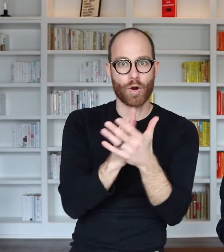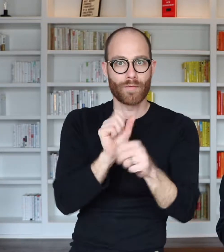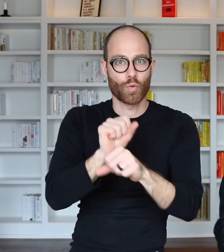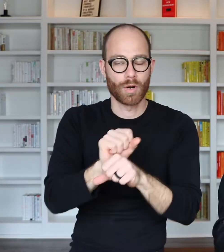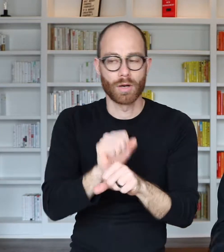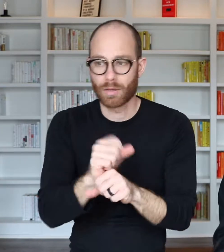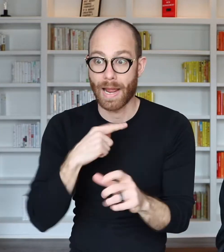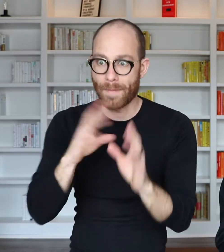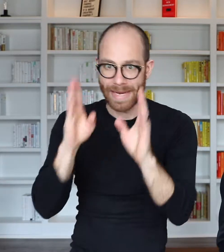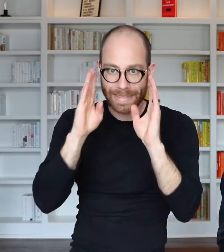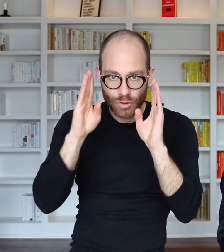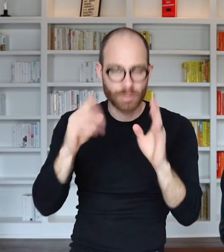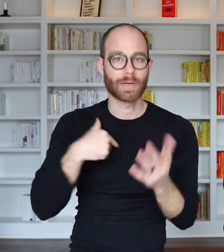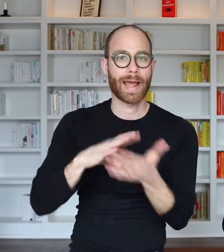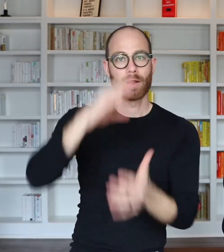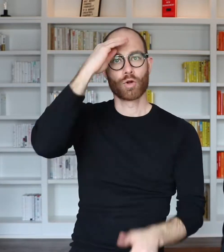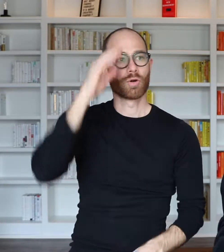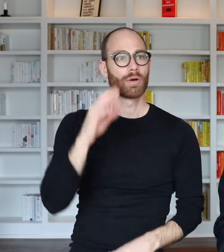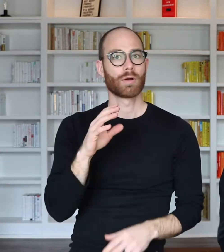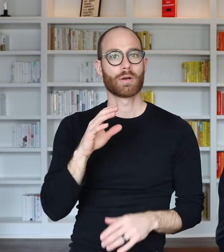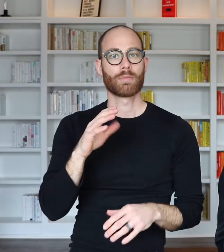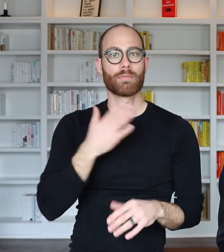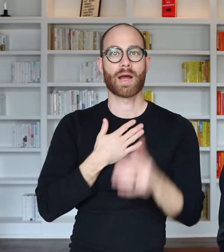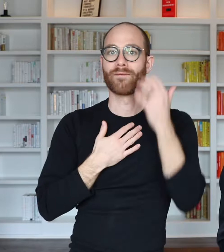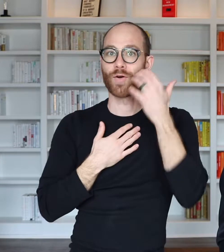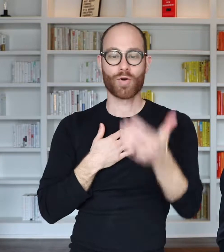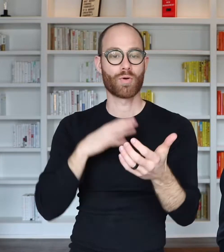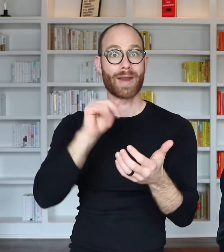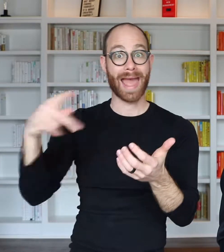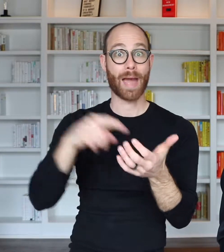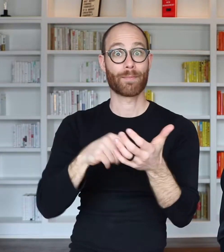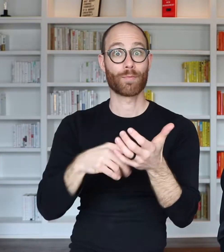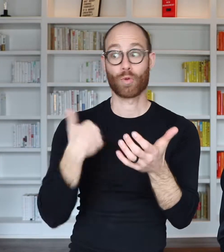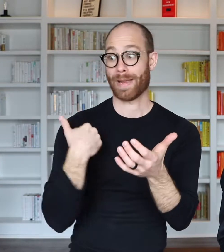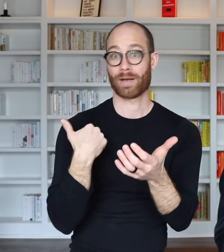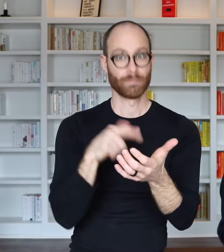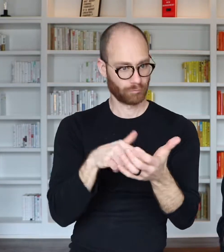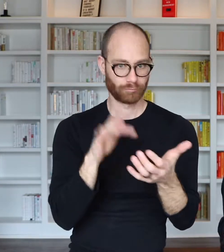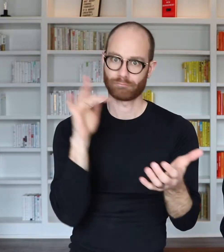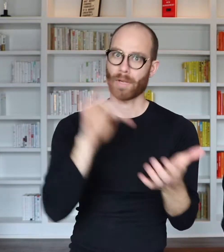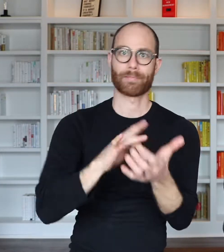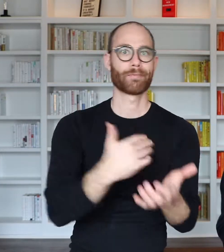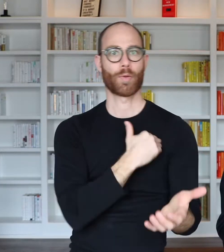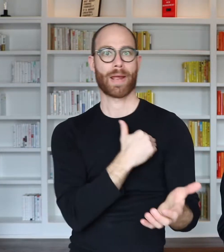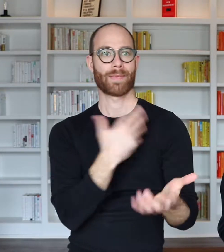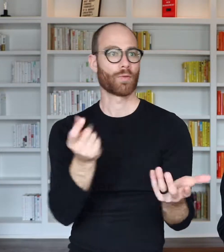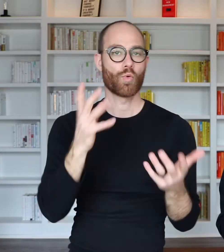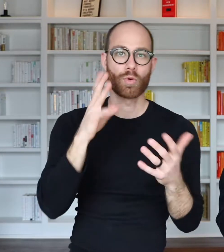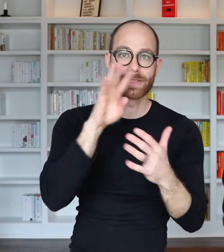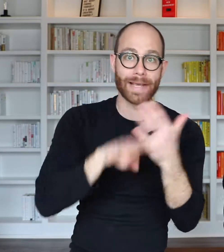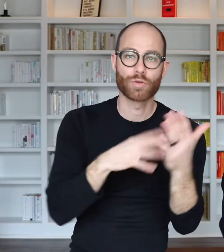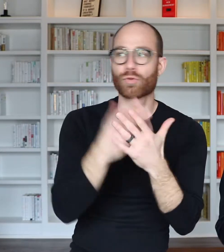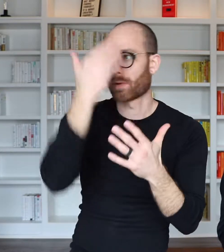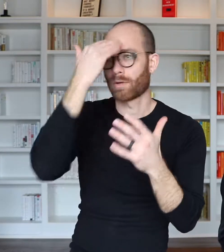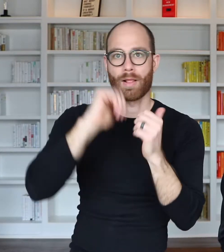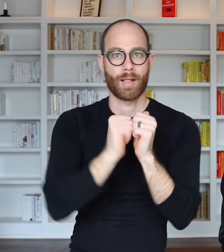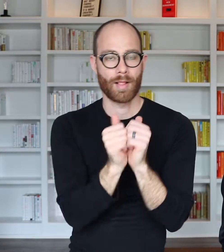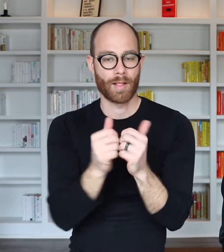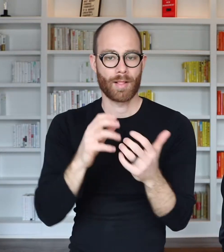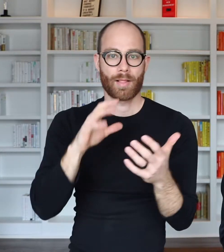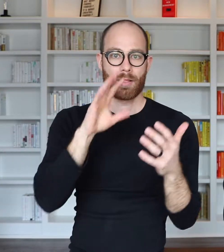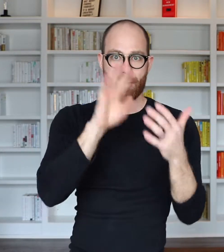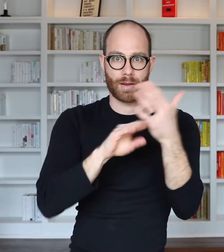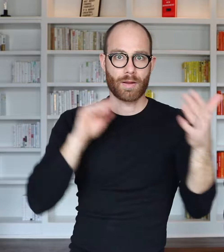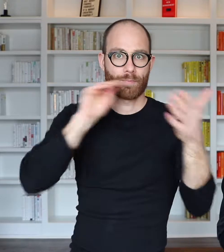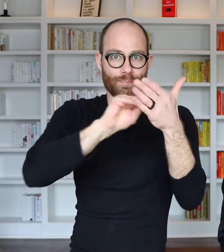Or you could say, but I've learned that the app on my phone that sets reminders can remind me. Or I've learned to schedule things and put certain things on my